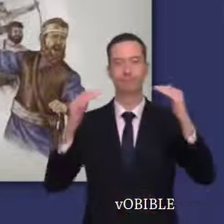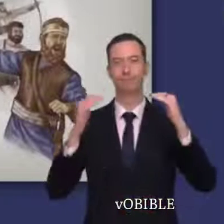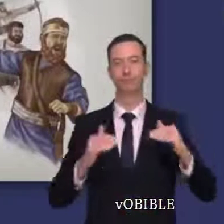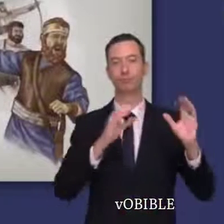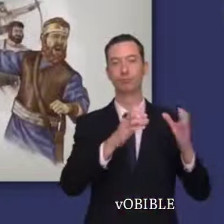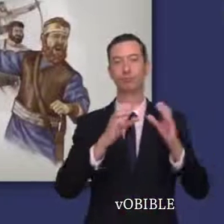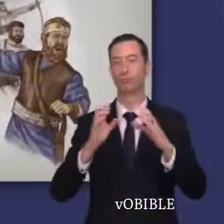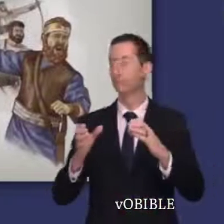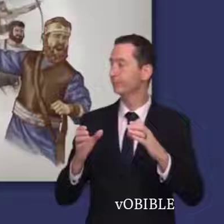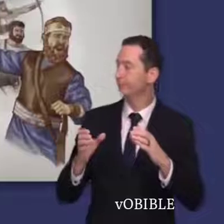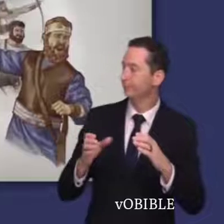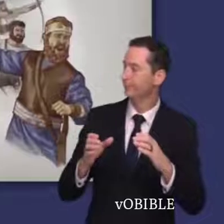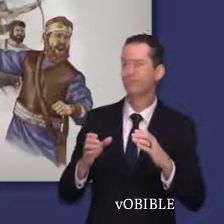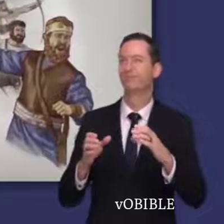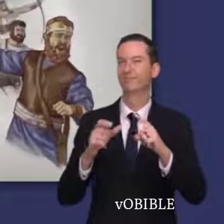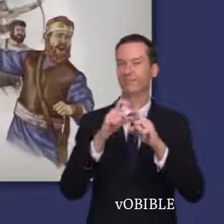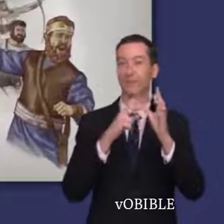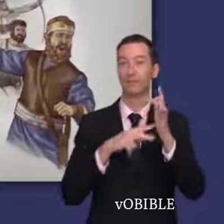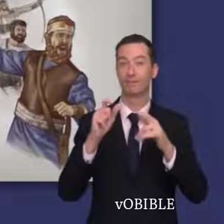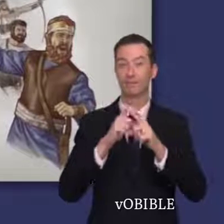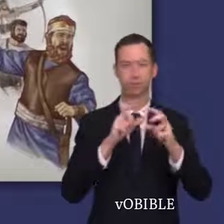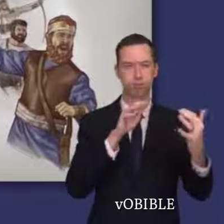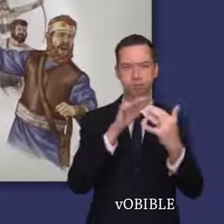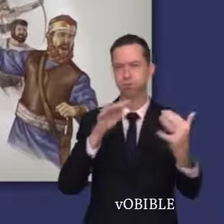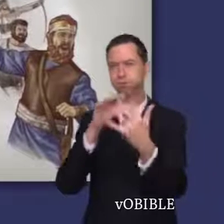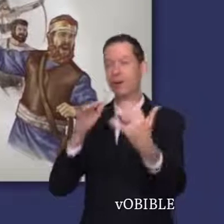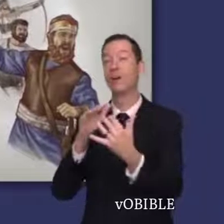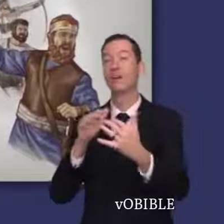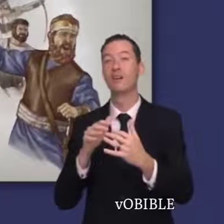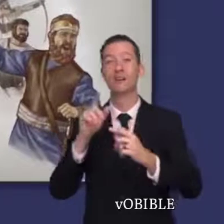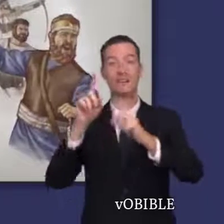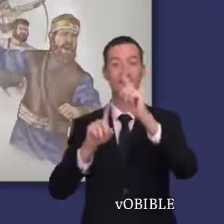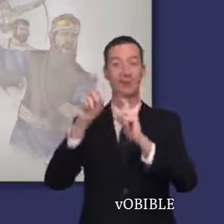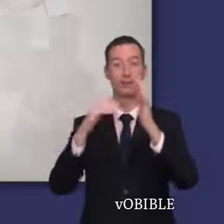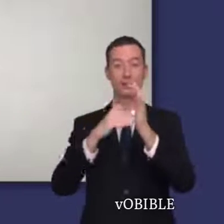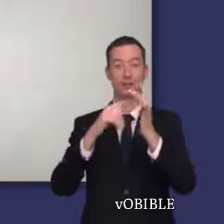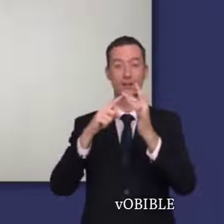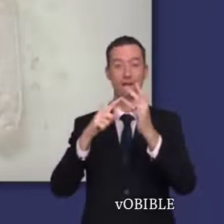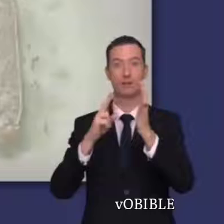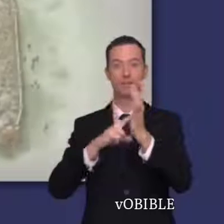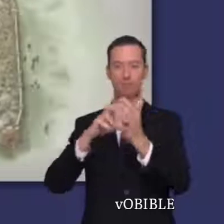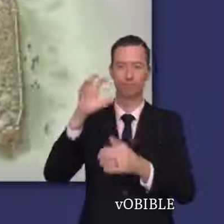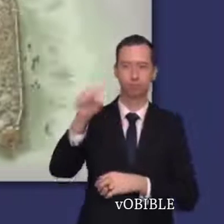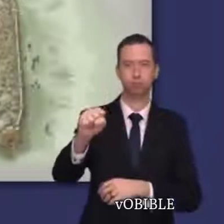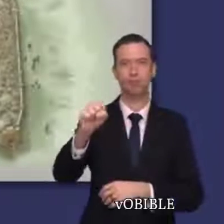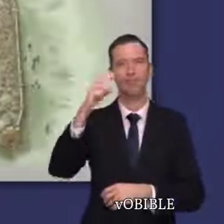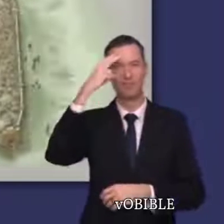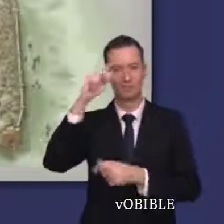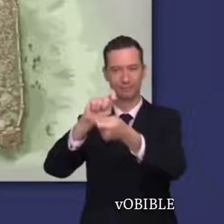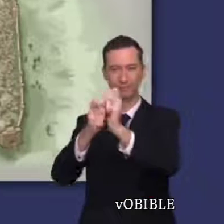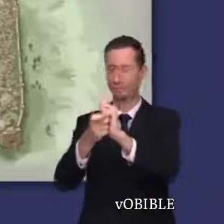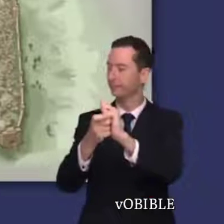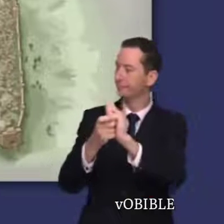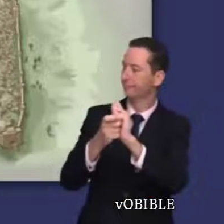David then captures the Jebusite stronghold of Zion and moves his capital there from Hebron. Zion becomes known also